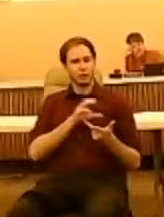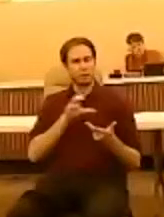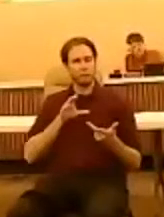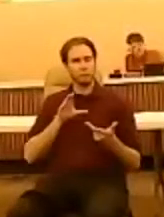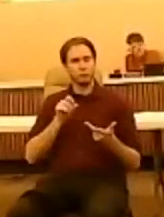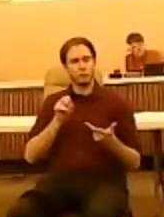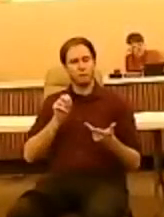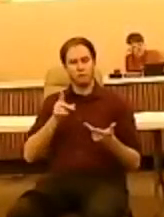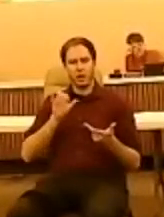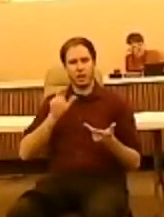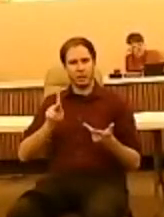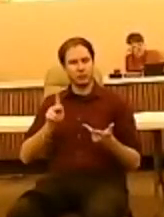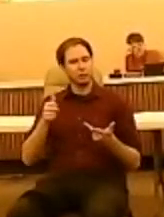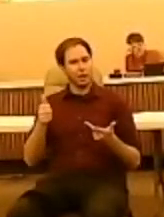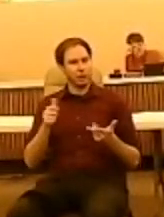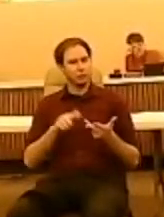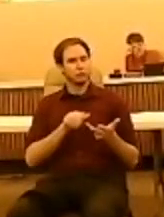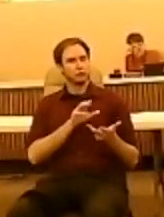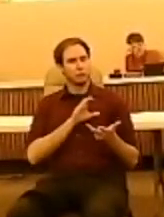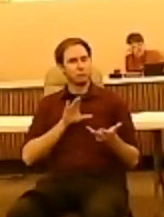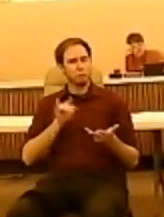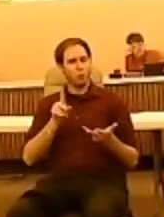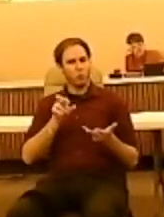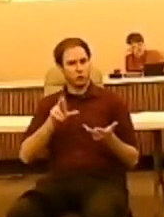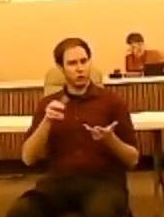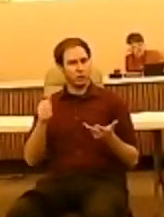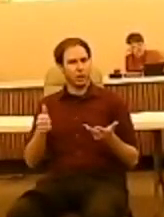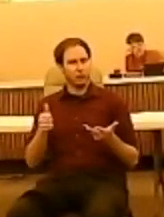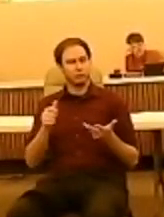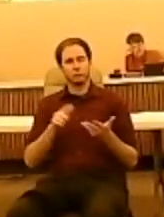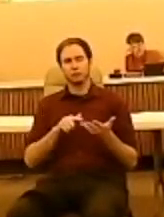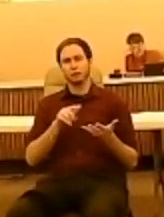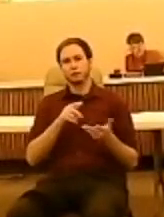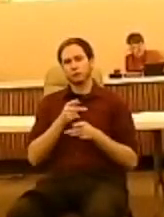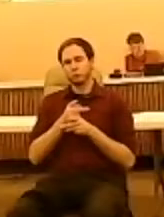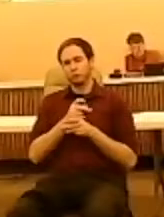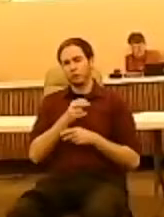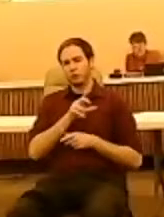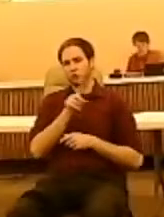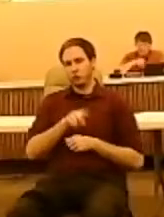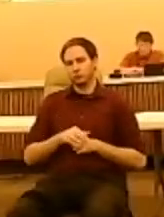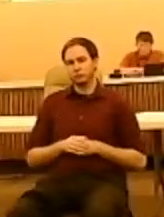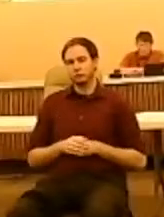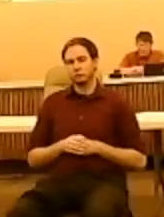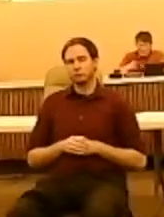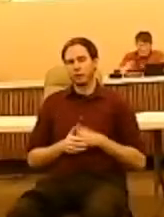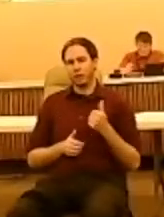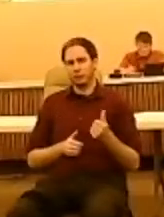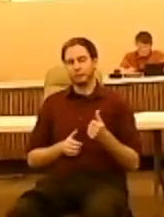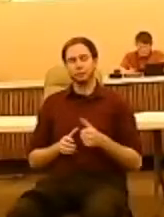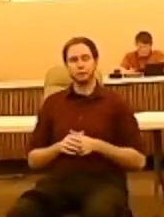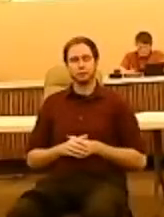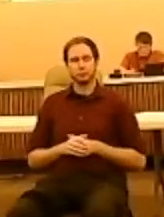Councilmember Safranik. Aye. Councilmember Bolzner. Aye. Supervisor Schultz. Aye.